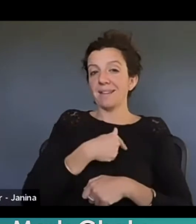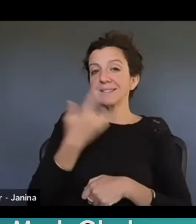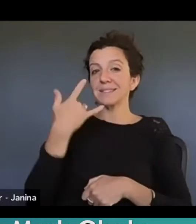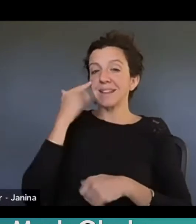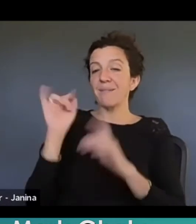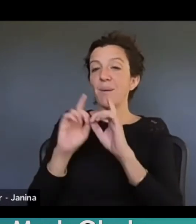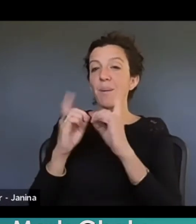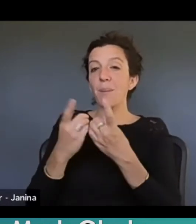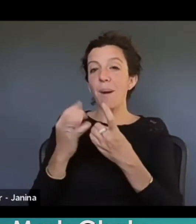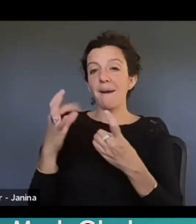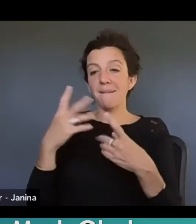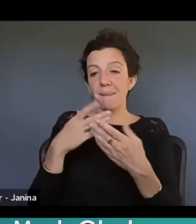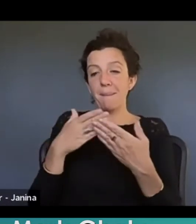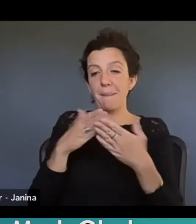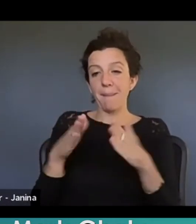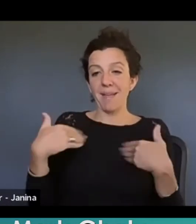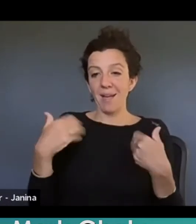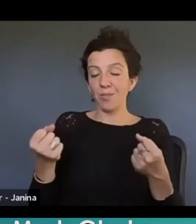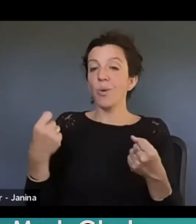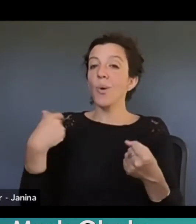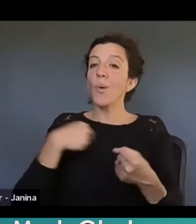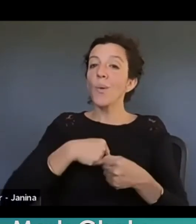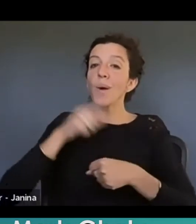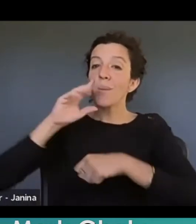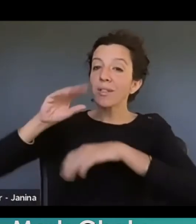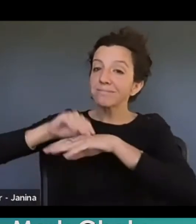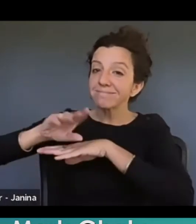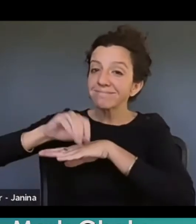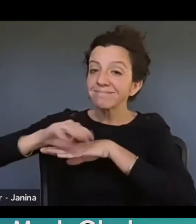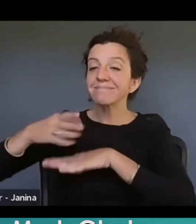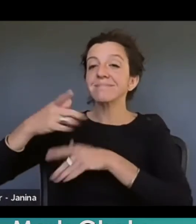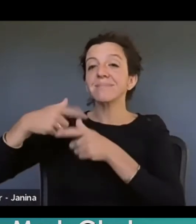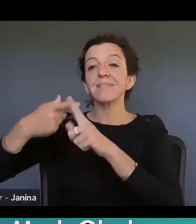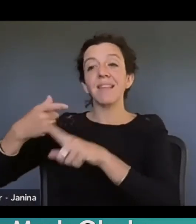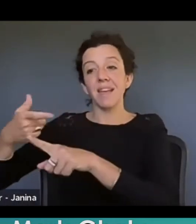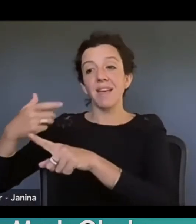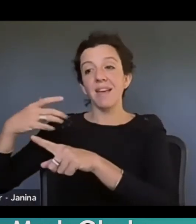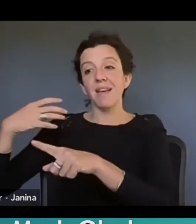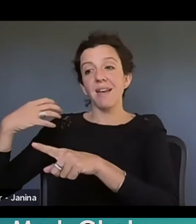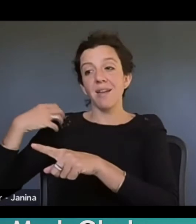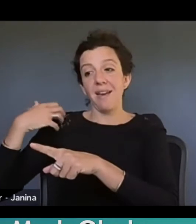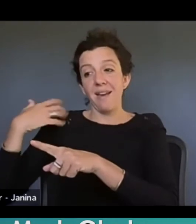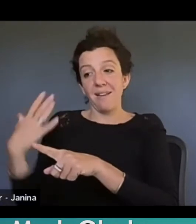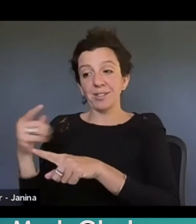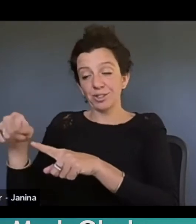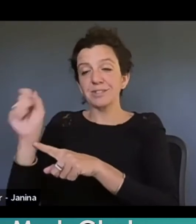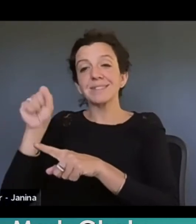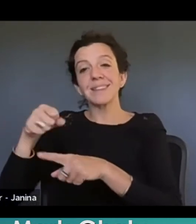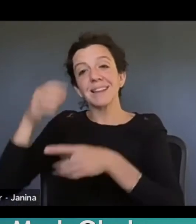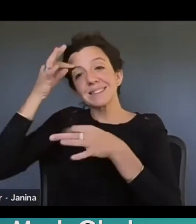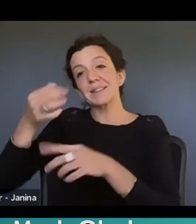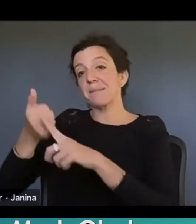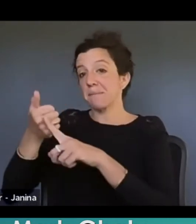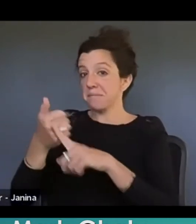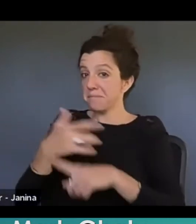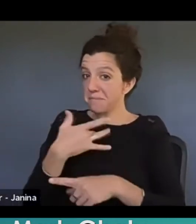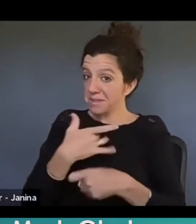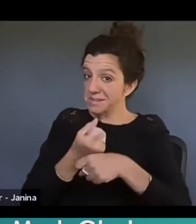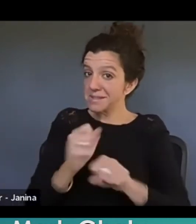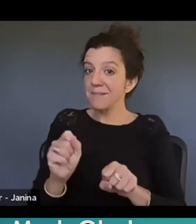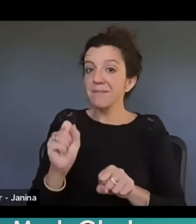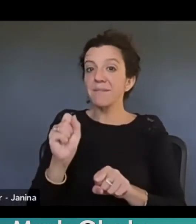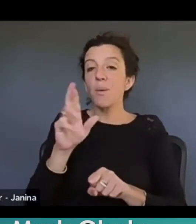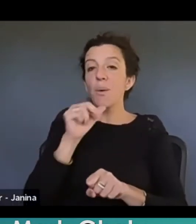will provide consultation, and then the local health officer can decide whether or not this seems like a safe option for